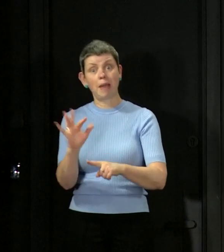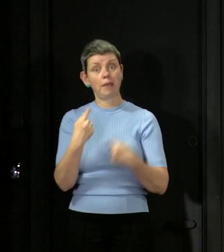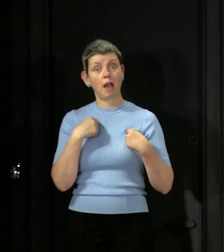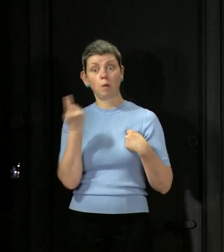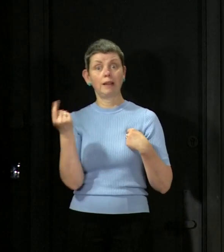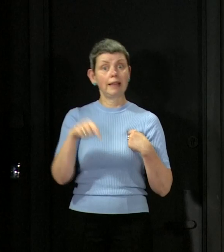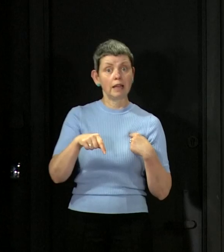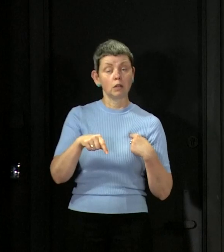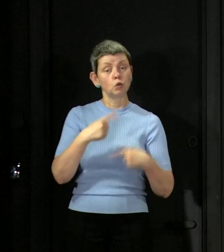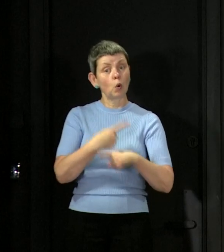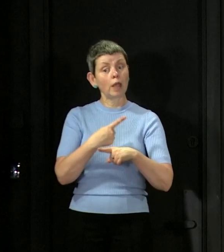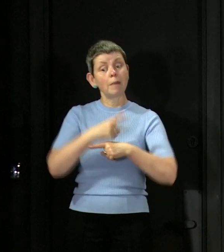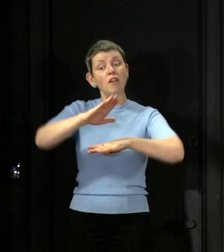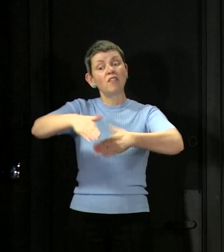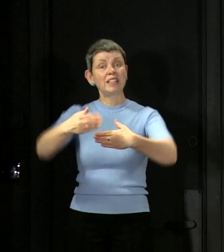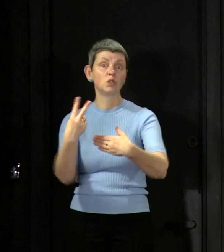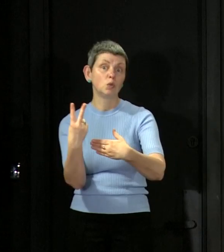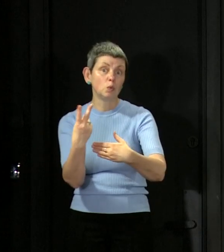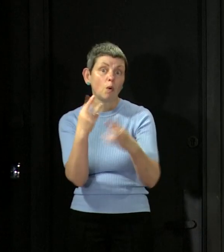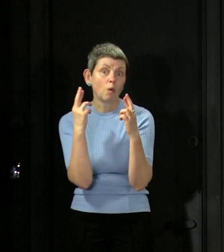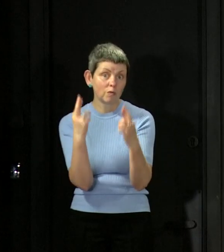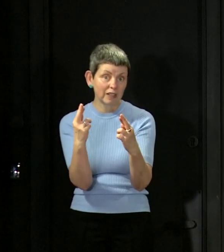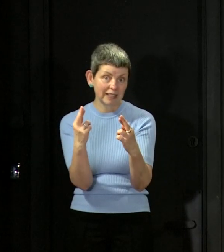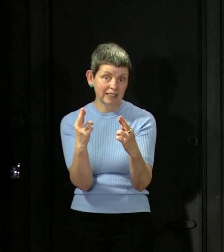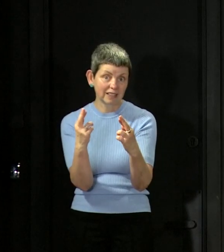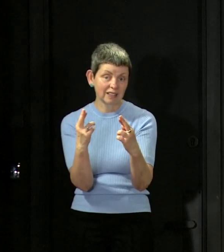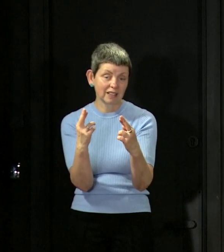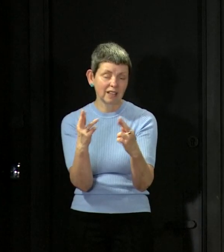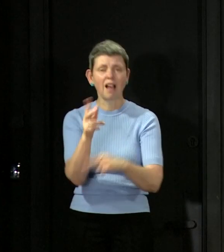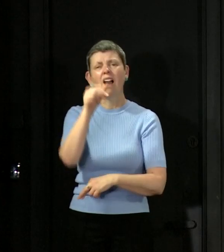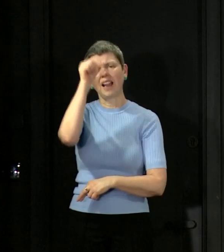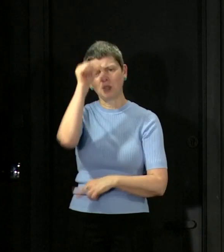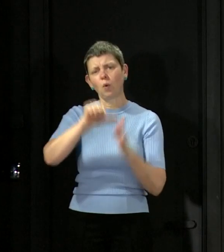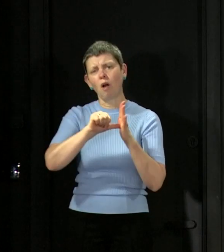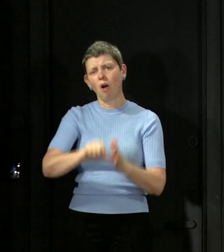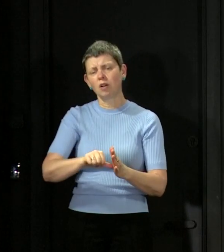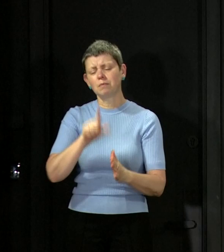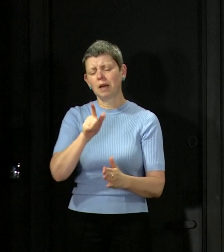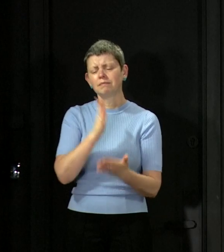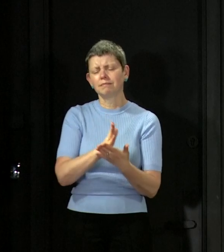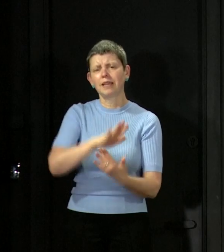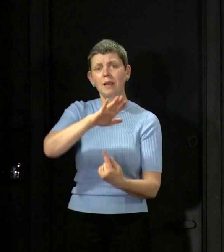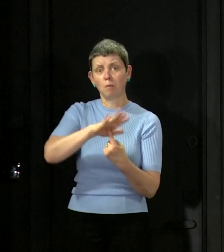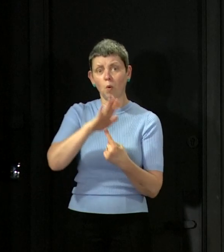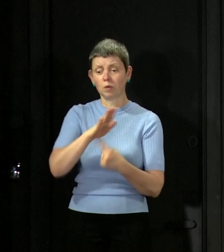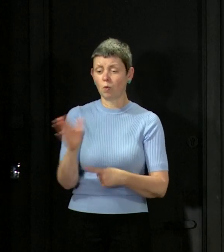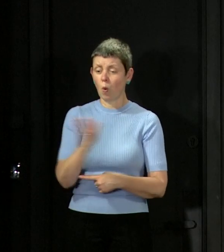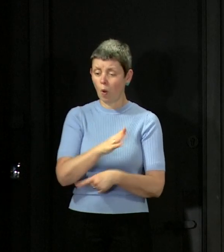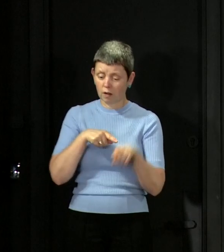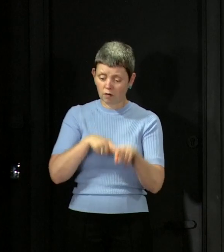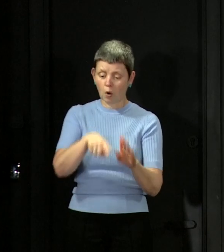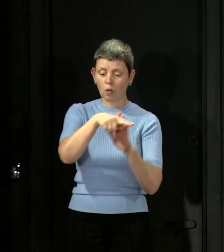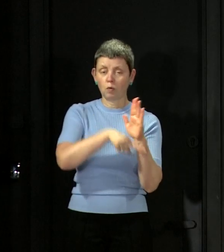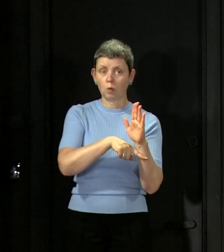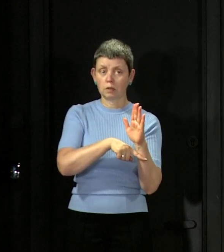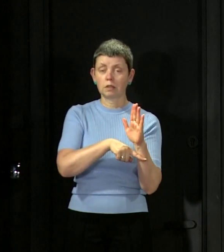about going into phase two. So yeah, I know how difficult it is, but it's really important that everybody sticks to it. And I come